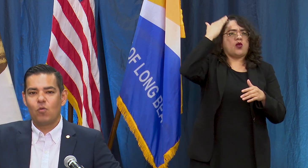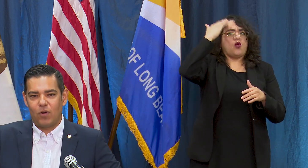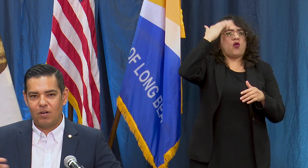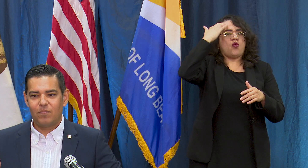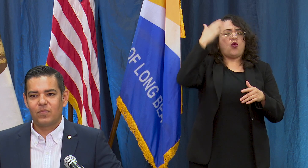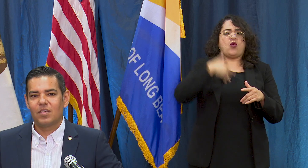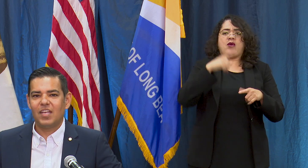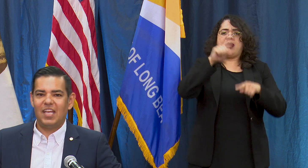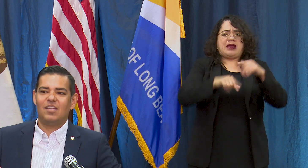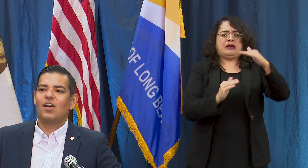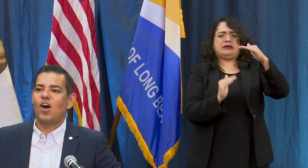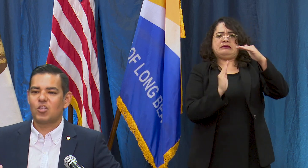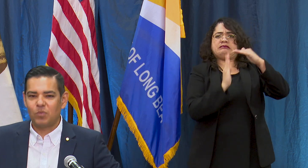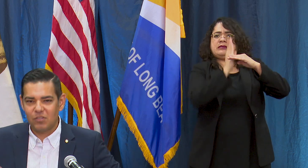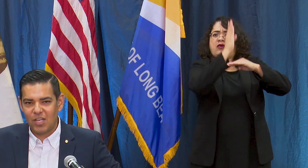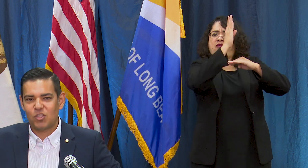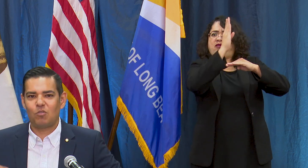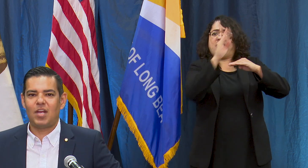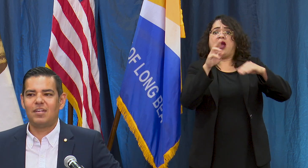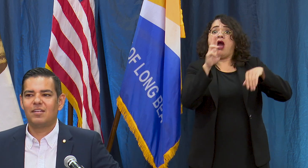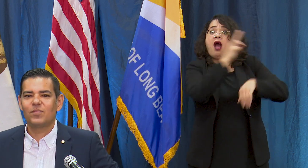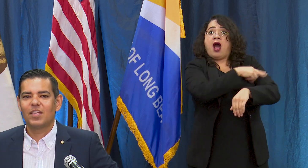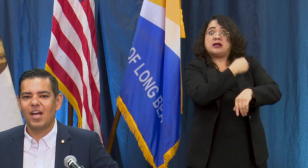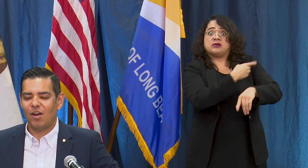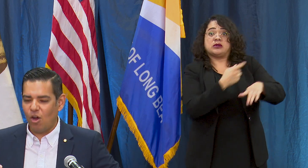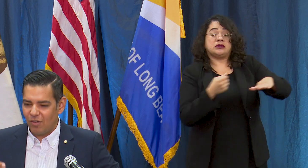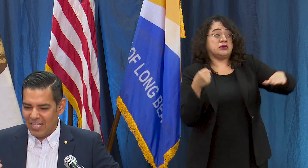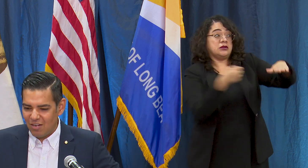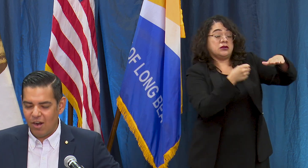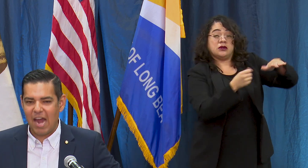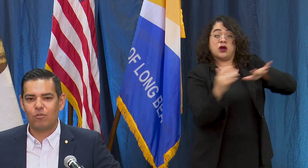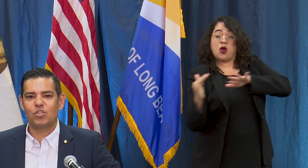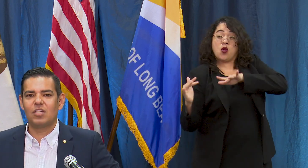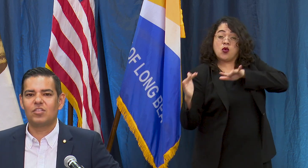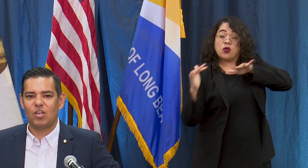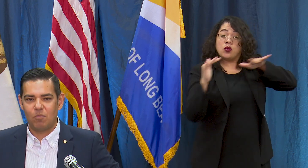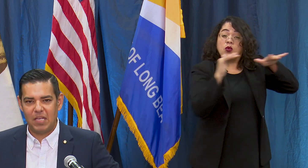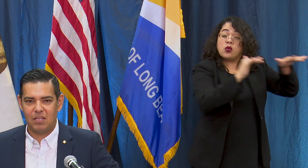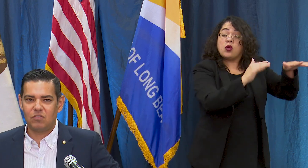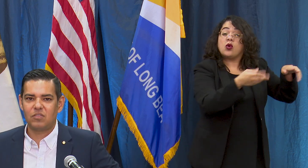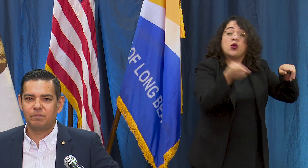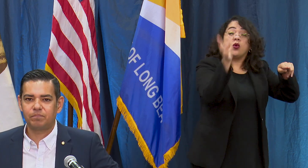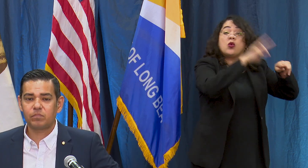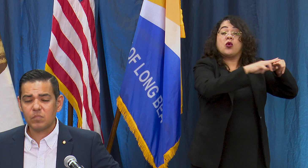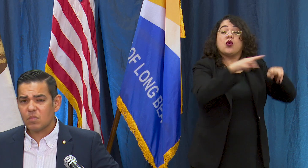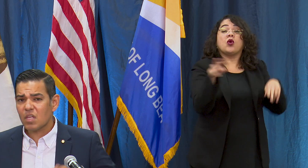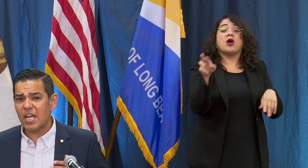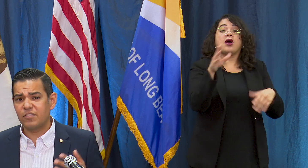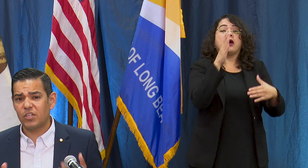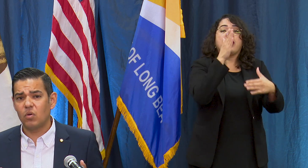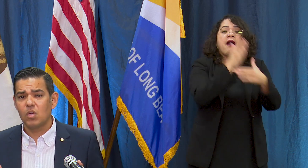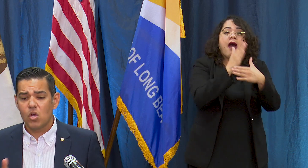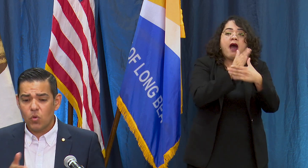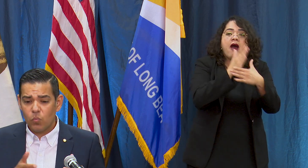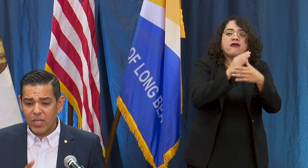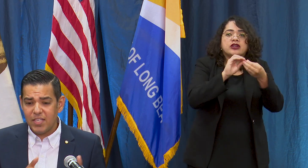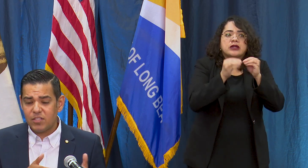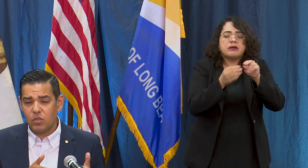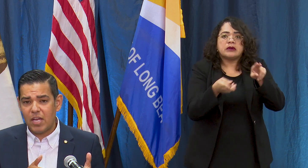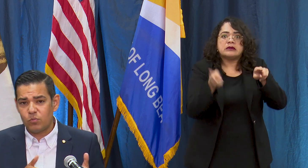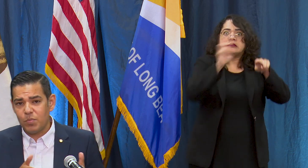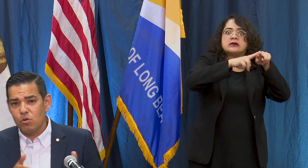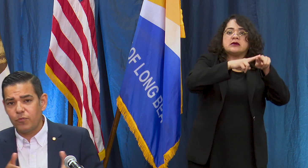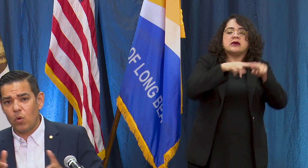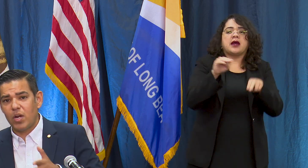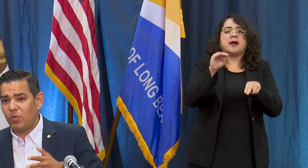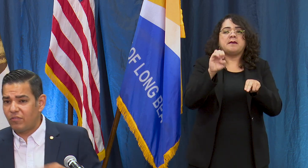go over in hospitalization rate, in our averages, in our medians. And so we need